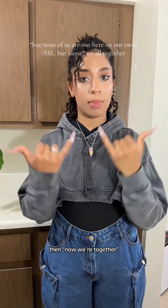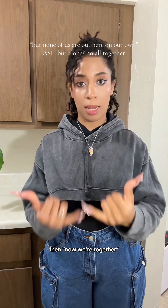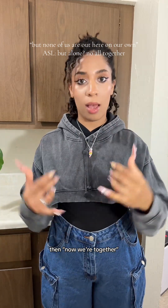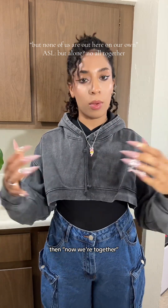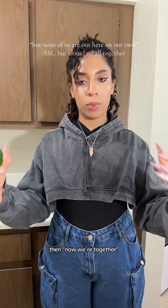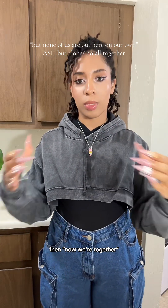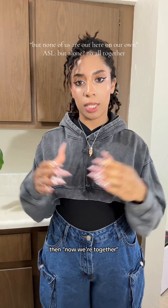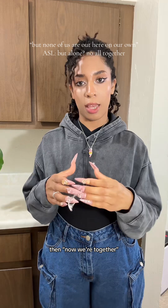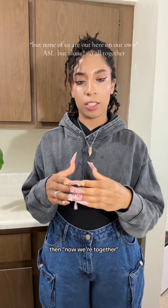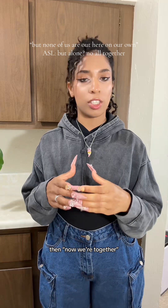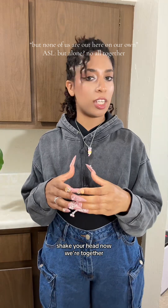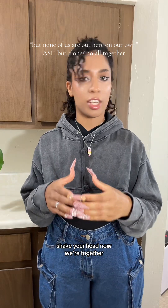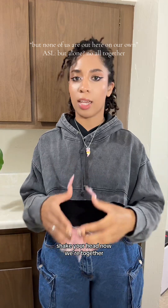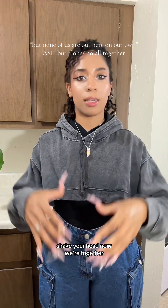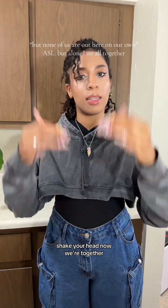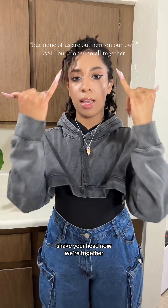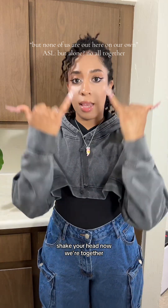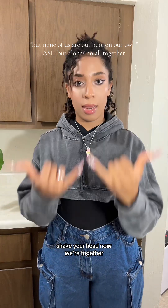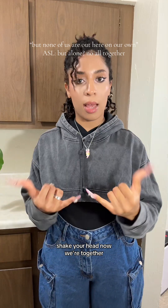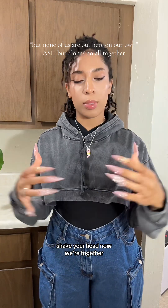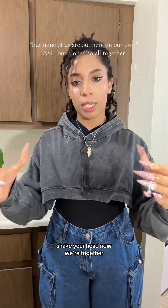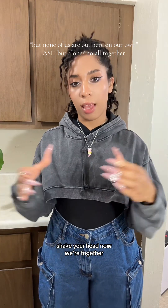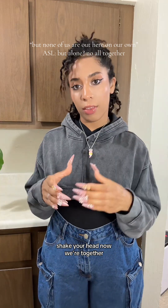now we're together. So shake your head, now we're together.